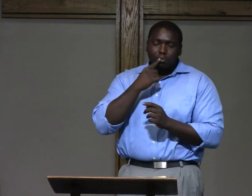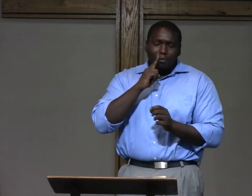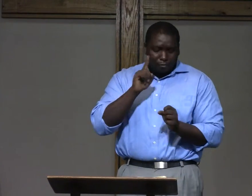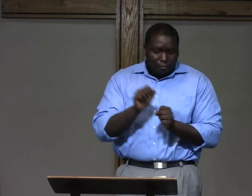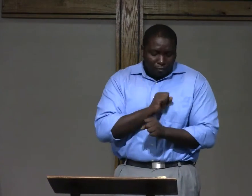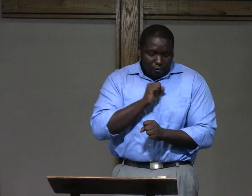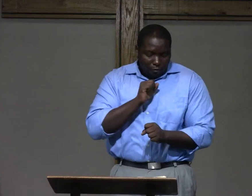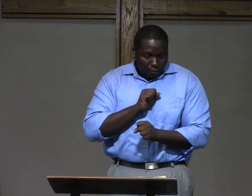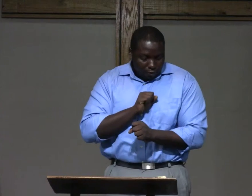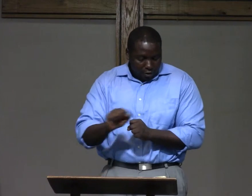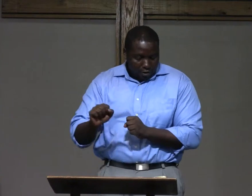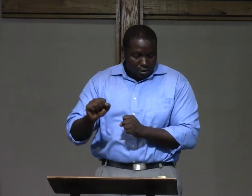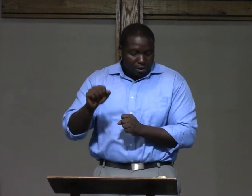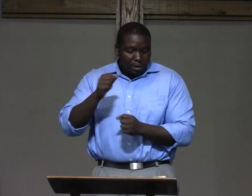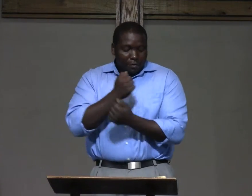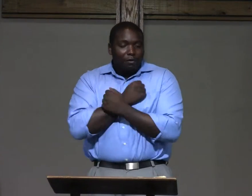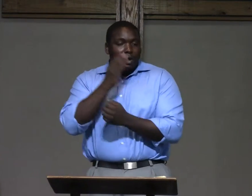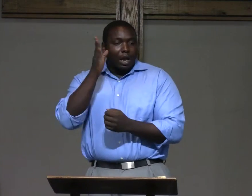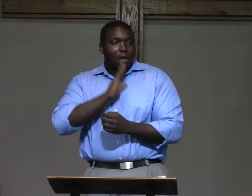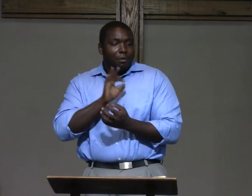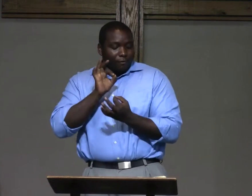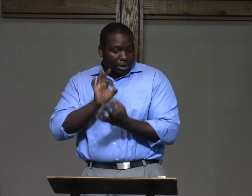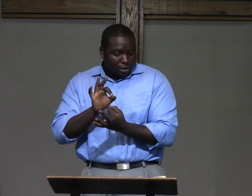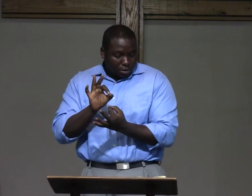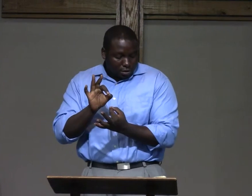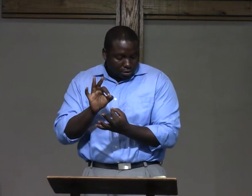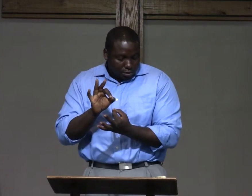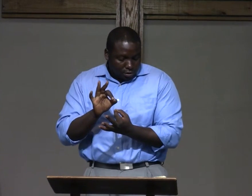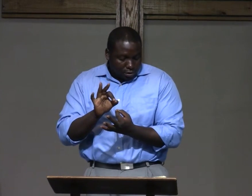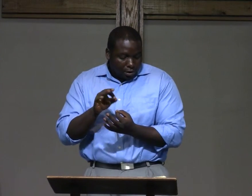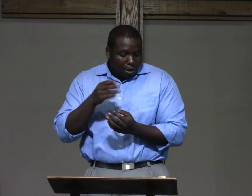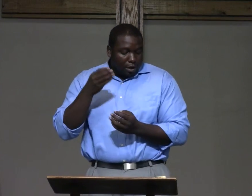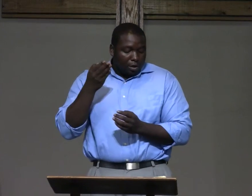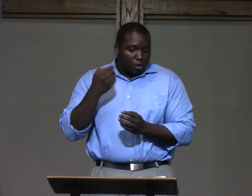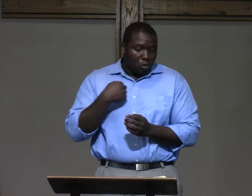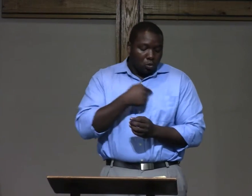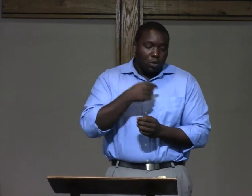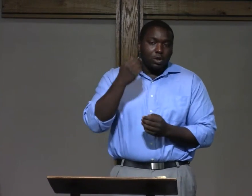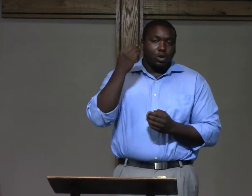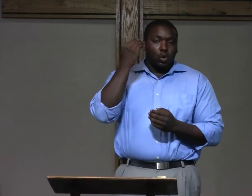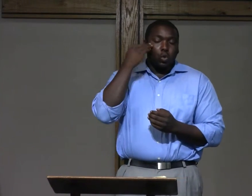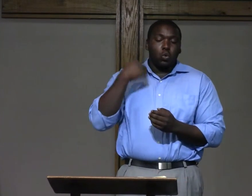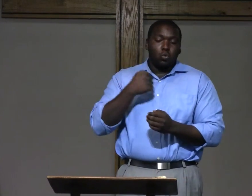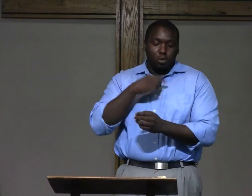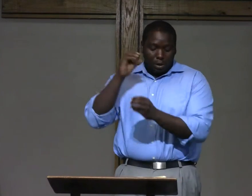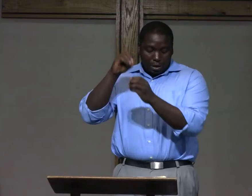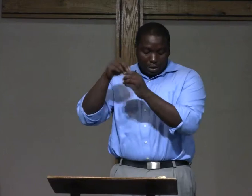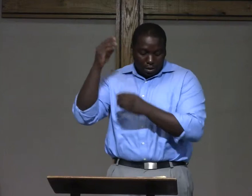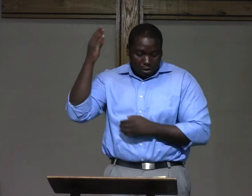him verily is the love of God perfected. Hereby know we that we are in him.